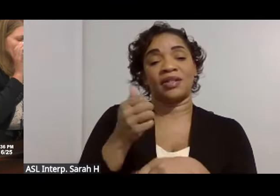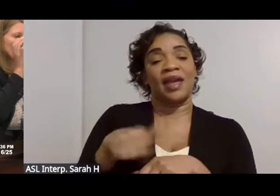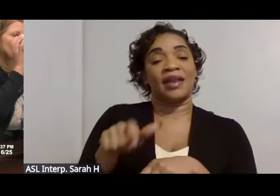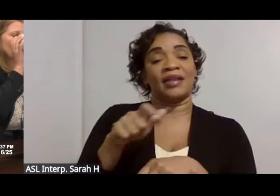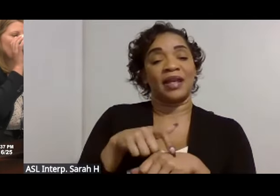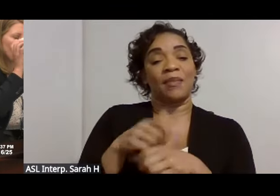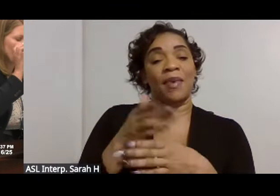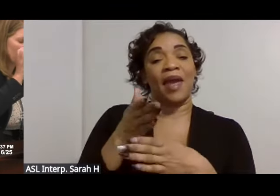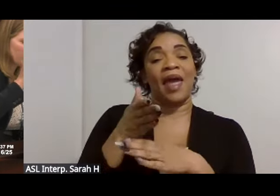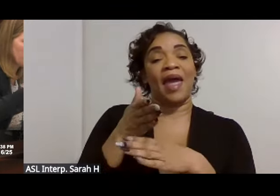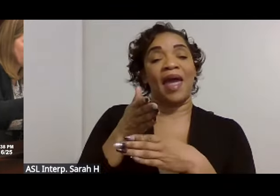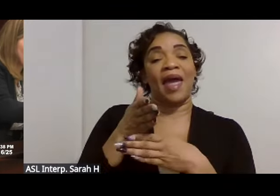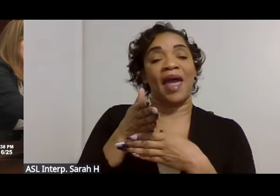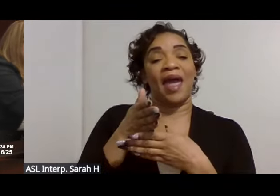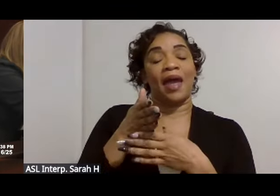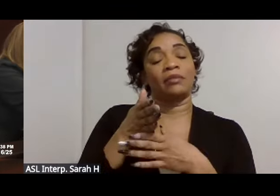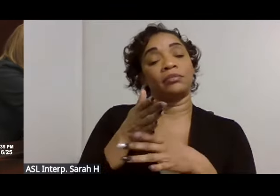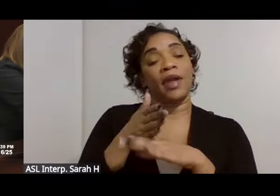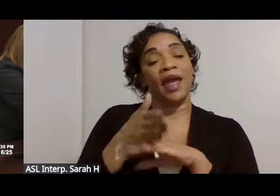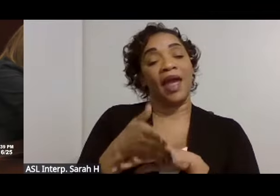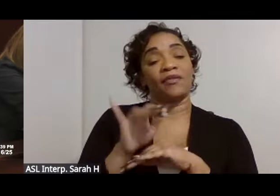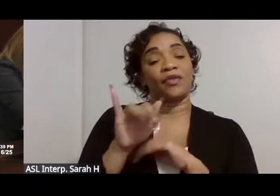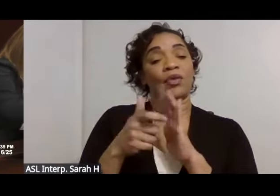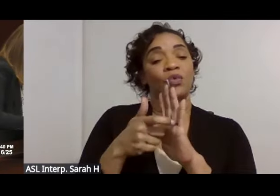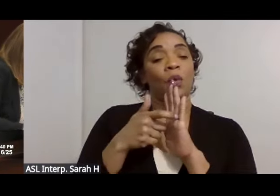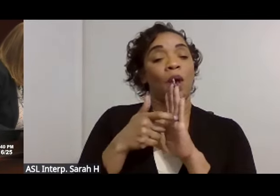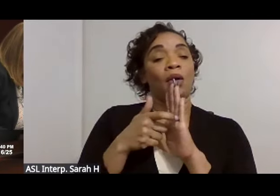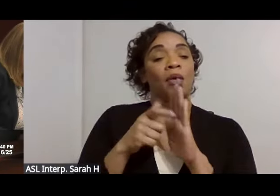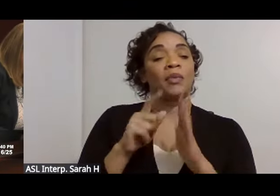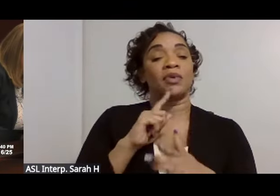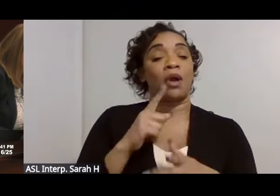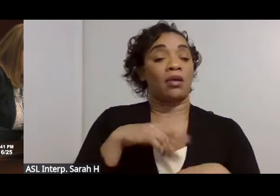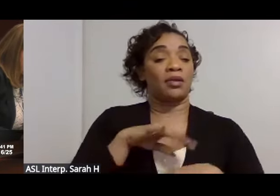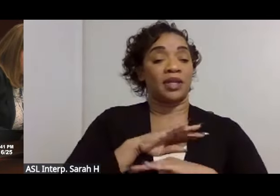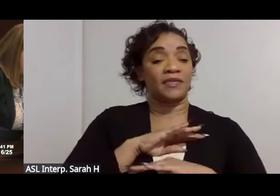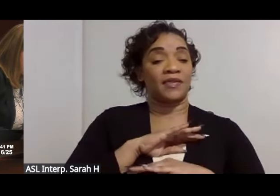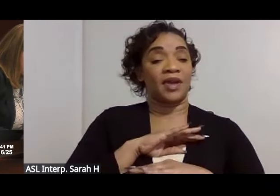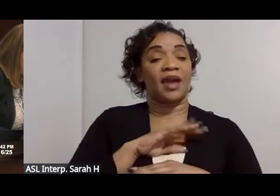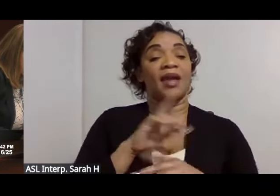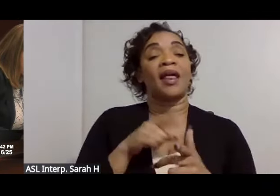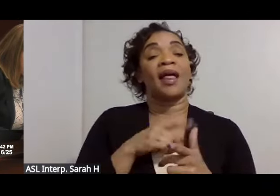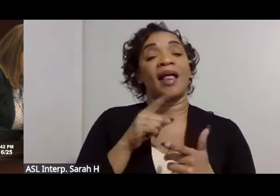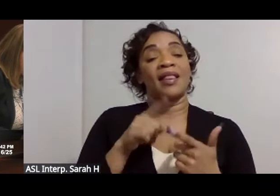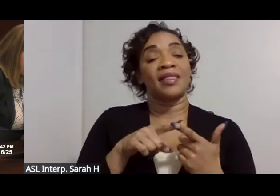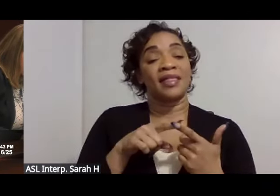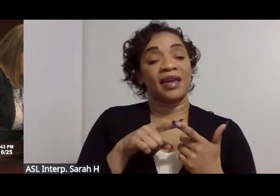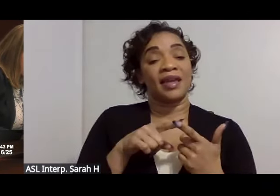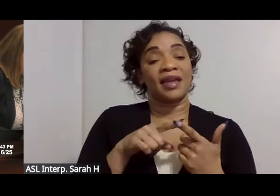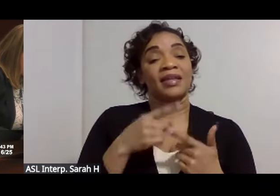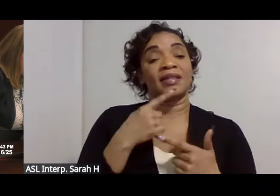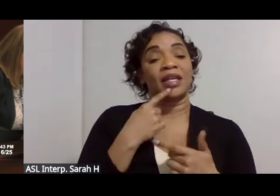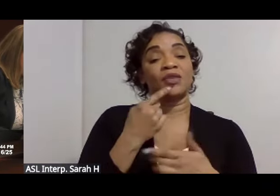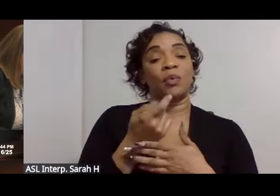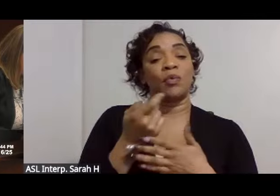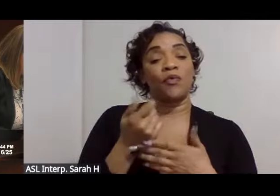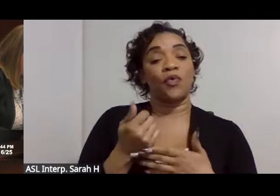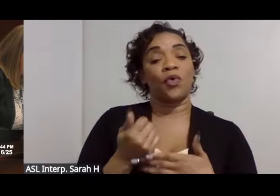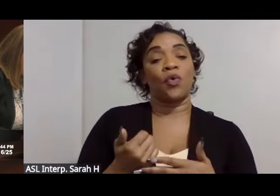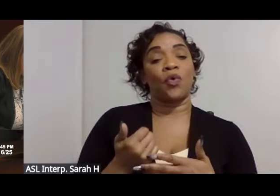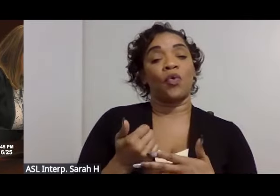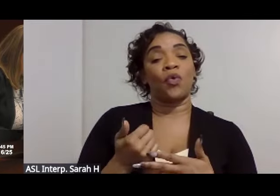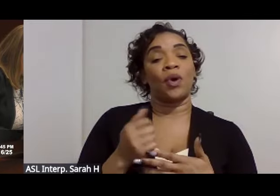And then continuing on, removals arising from the citizenship verification program can be made from the list of individuals eligible to vote in